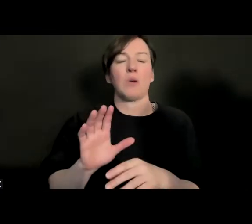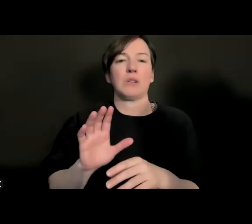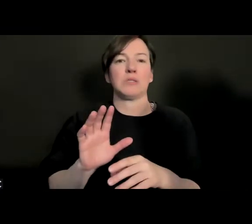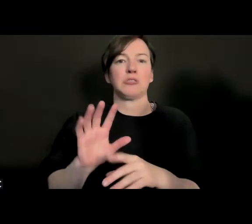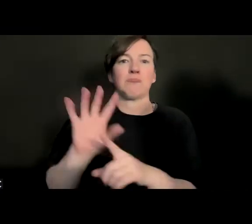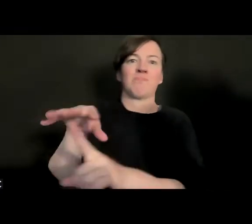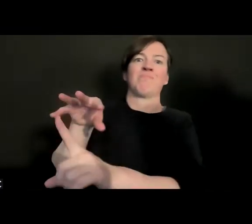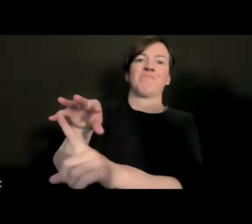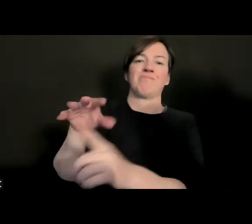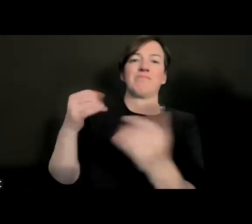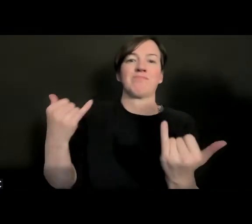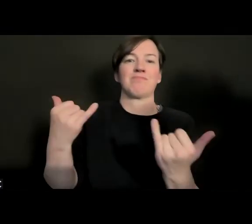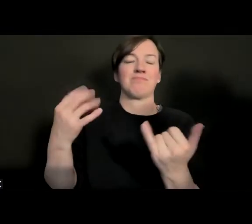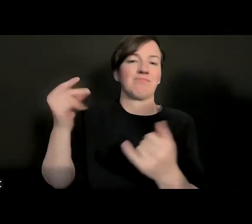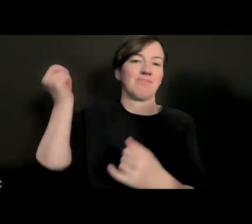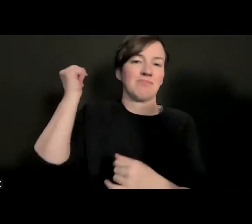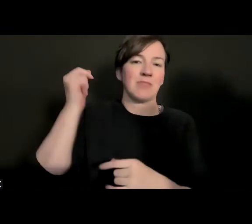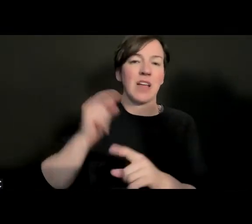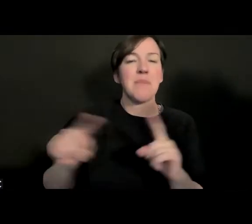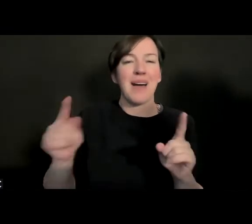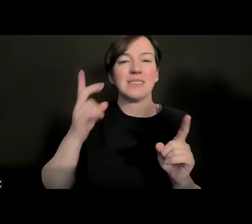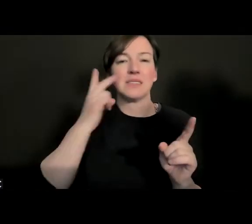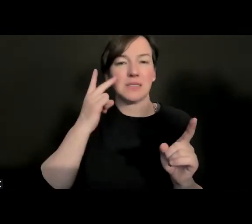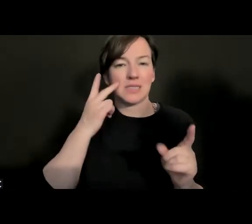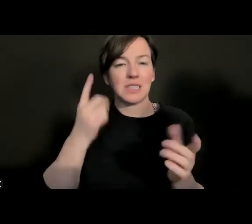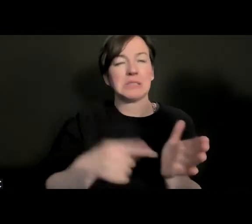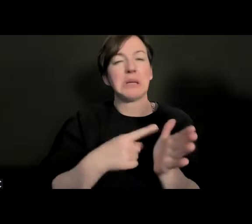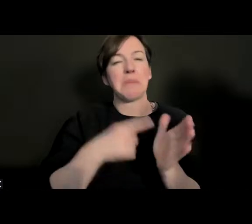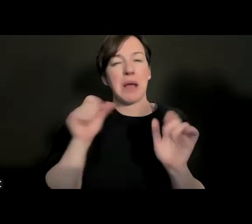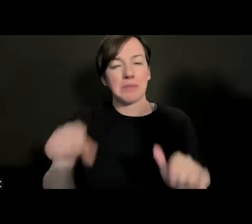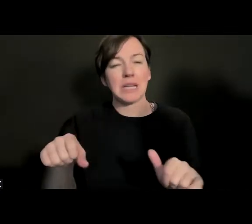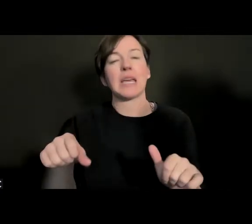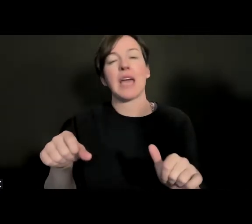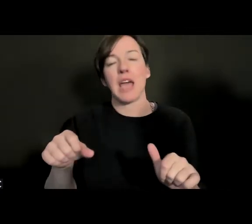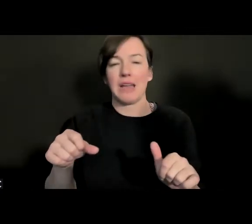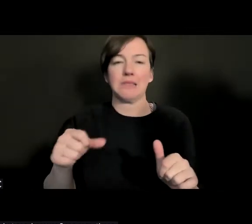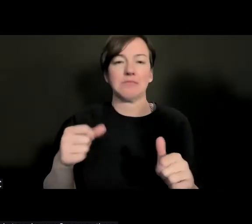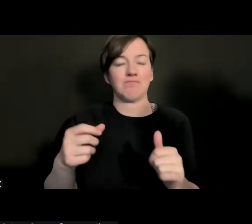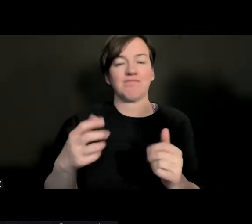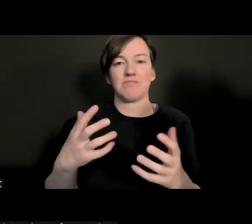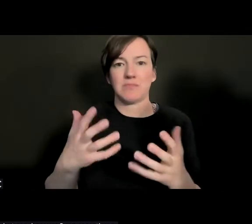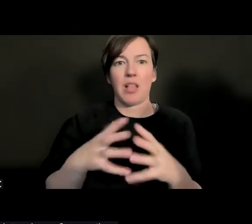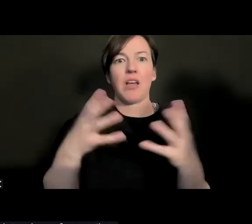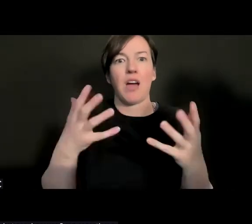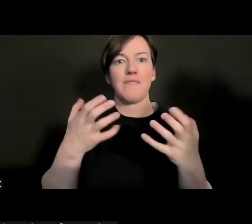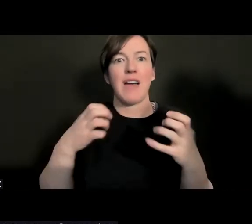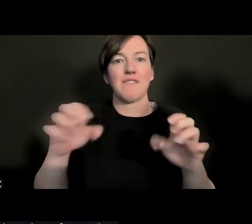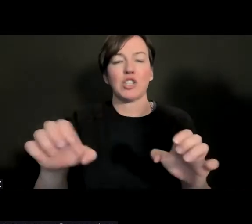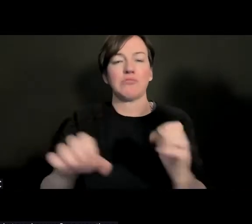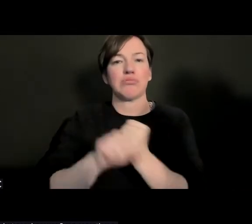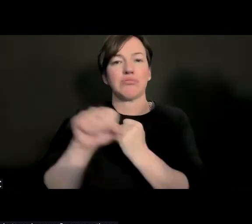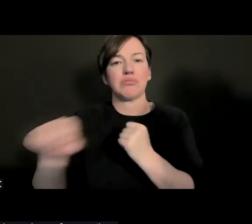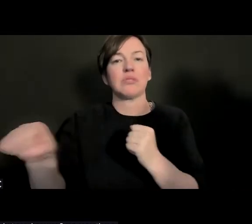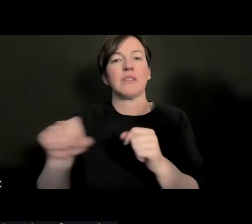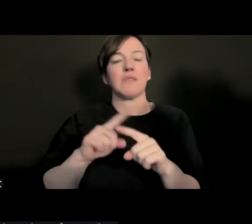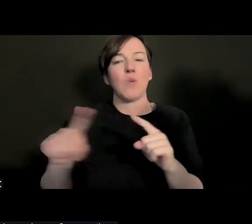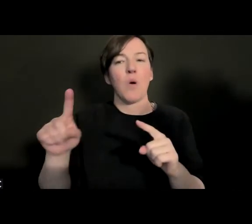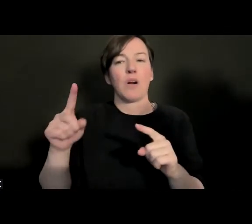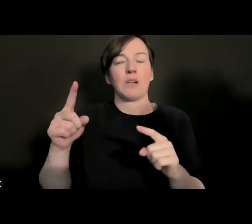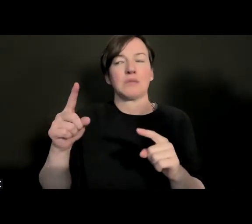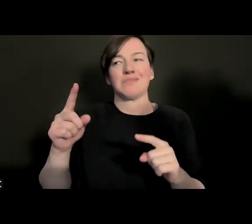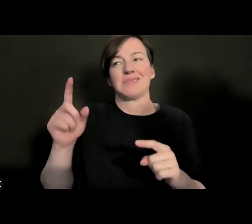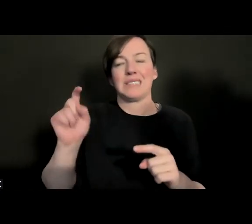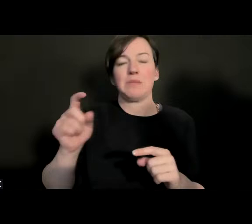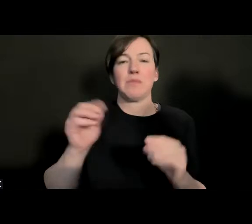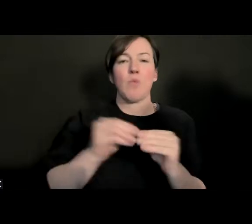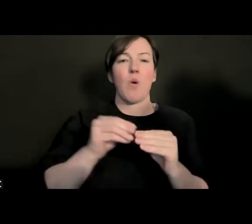them, but see, because that can sometimes take a tremendous amount of effort and comfortableness, if